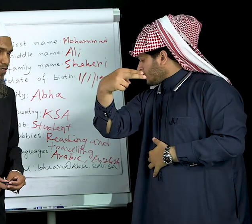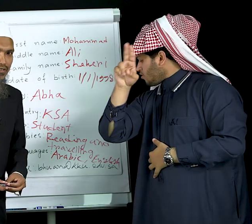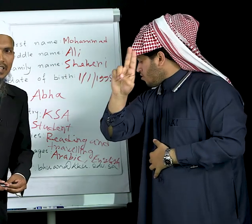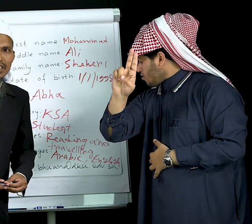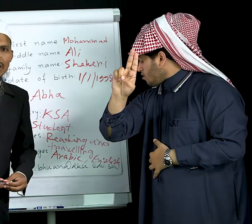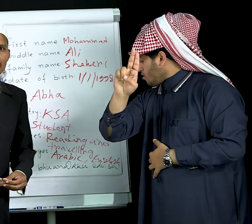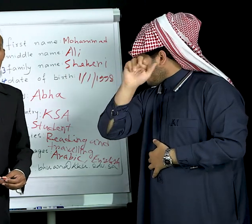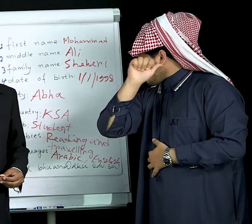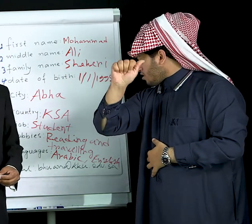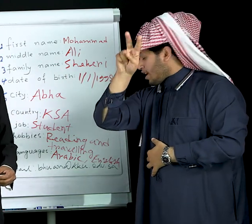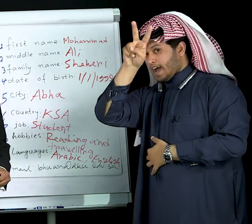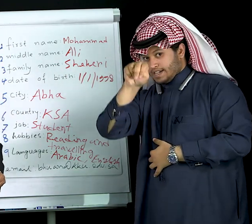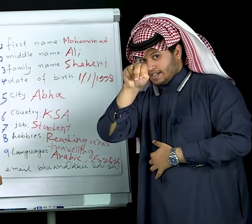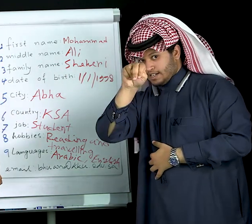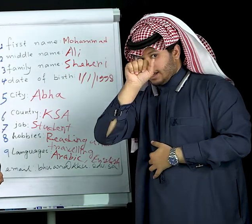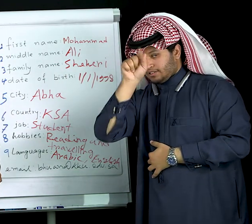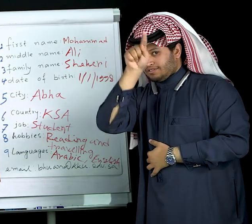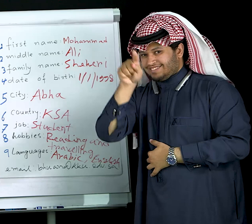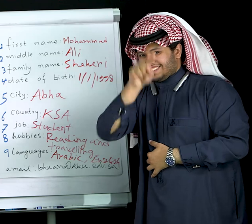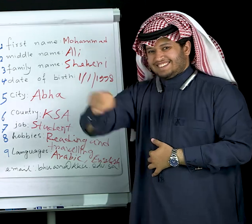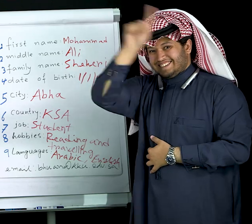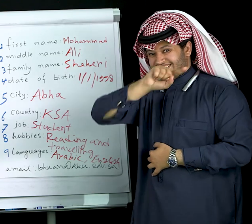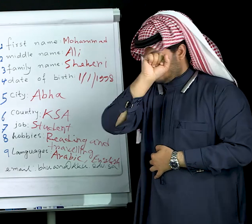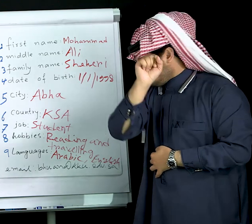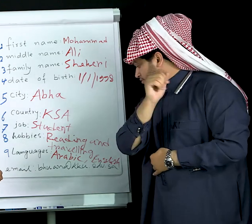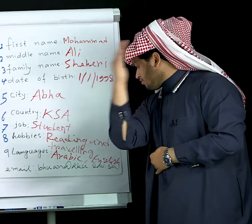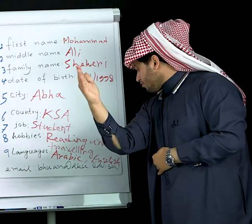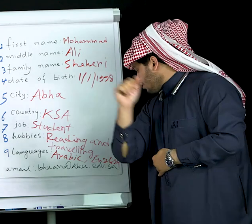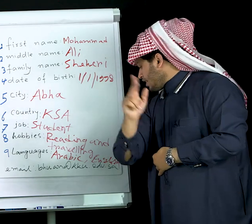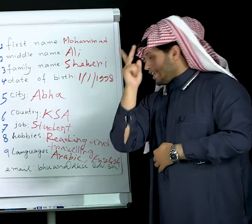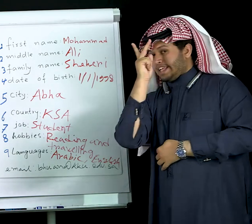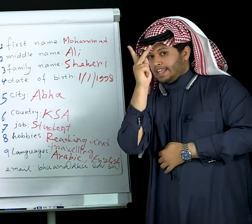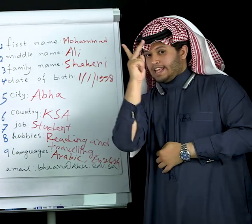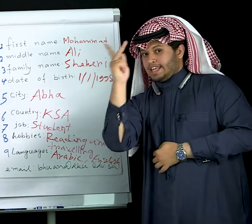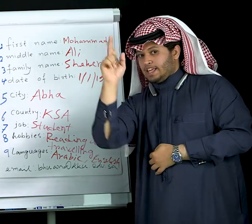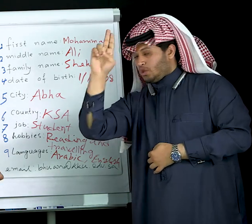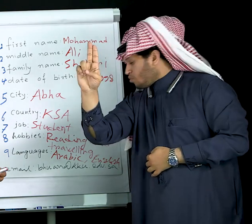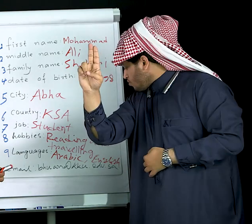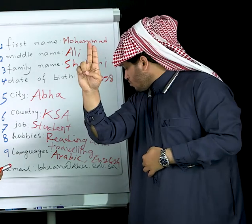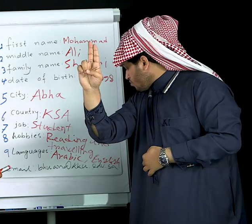So I think this will help you to learn how to write information about